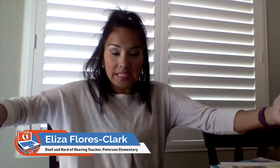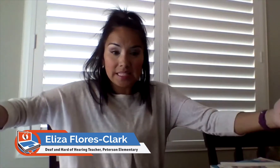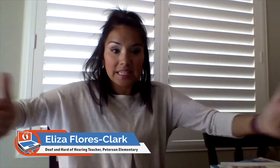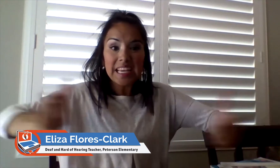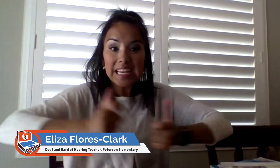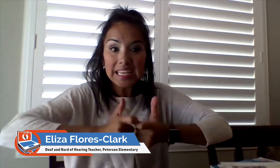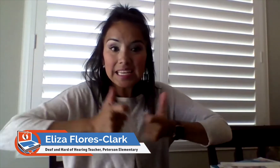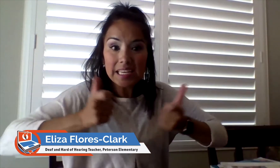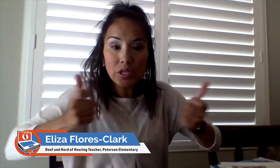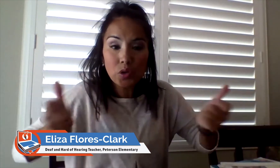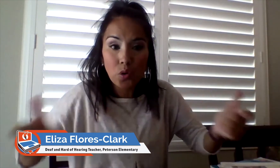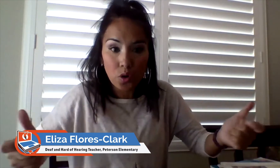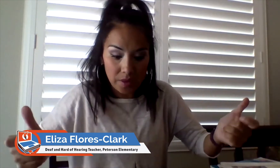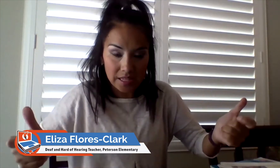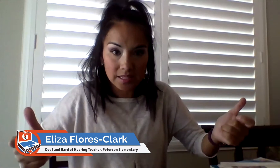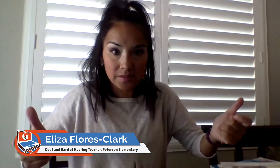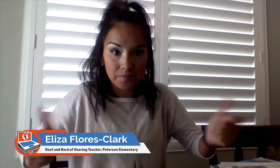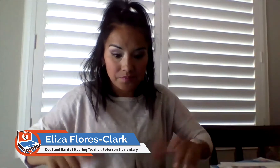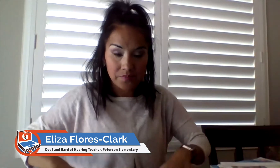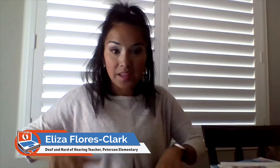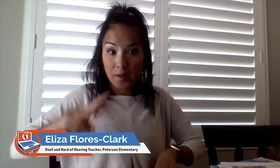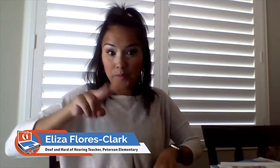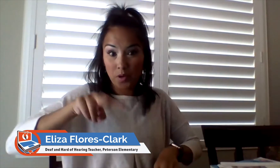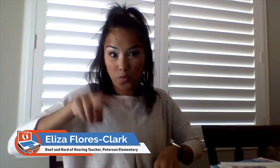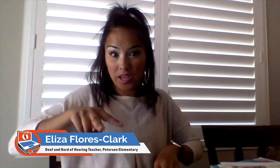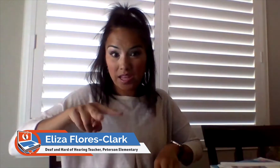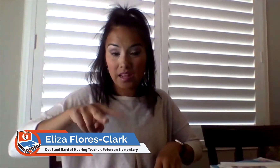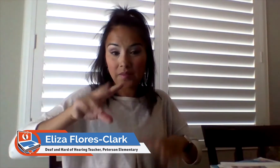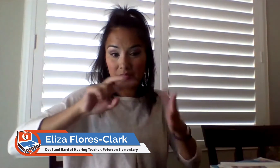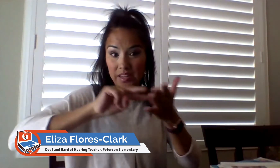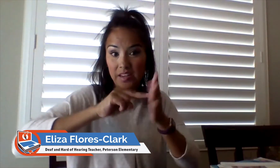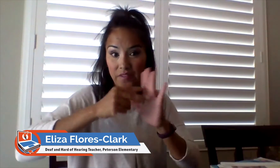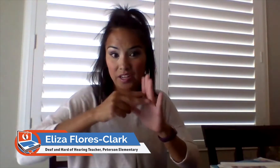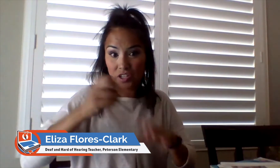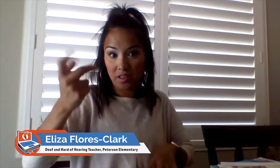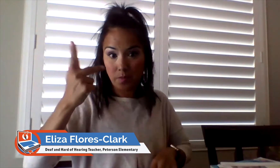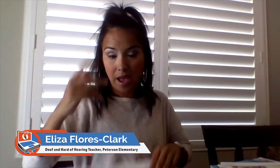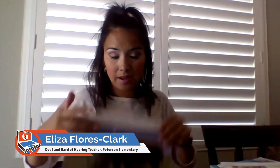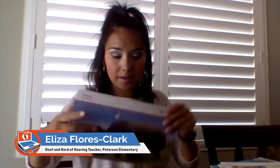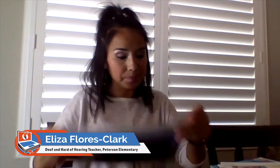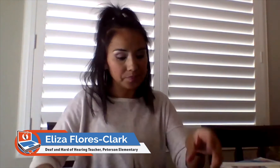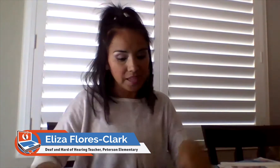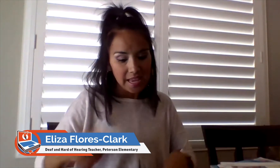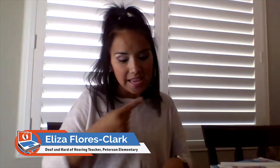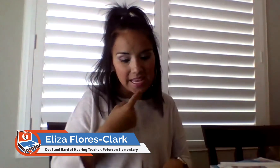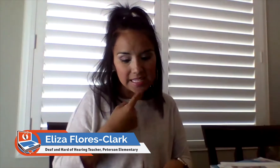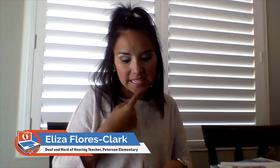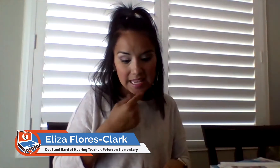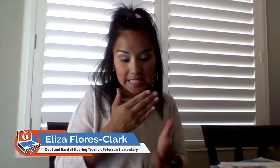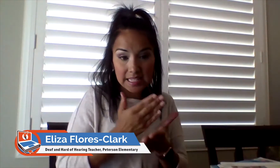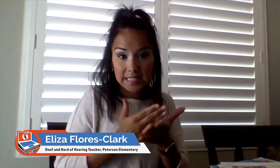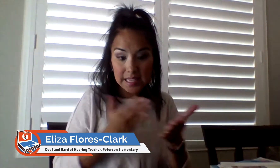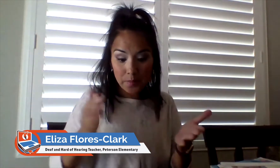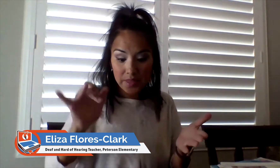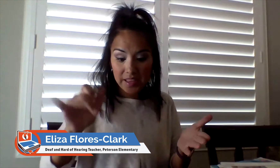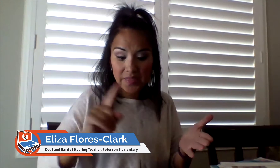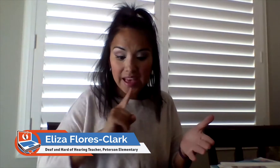enormous. Enormous. I'm going to read the definition on the back. It says, something that